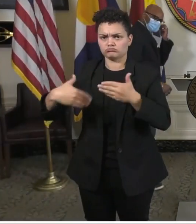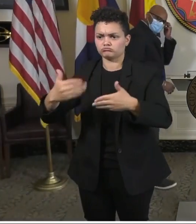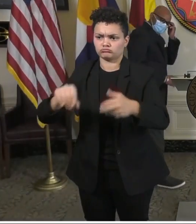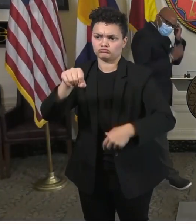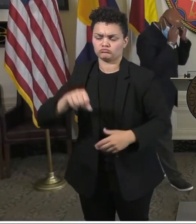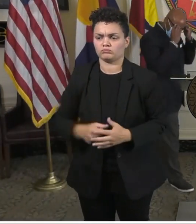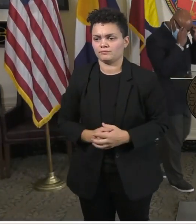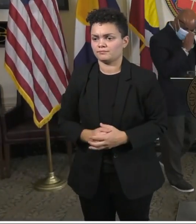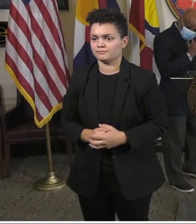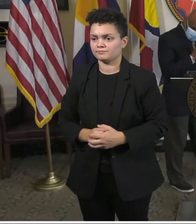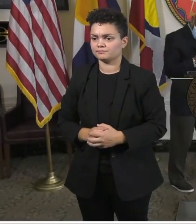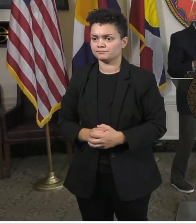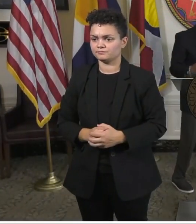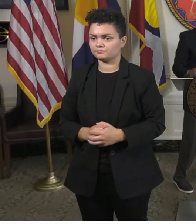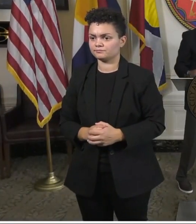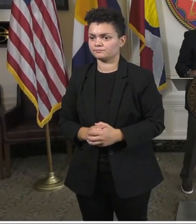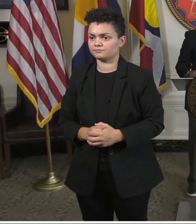Next question on the